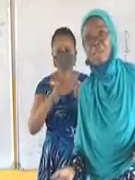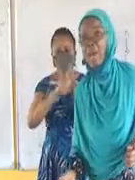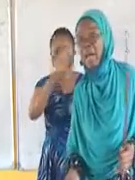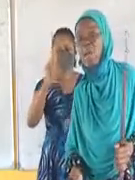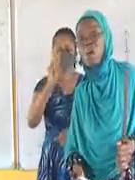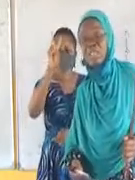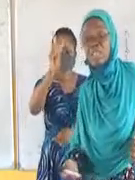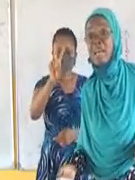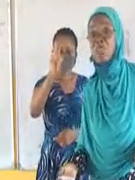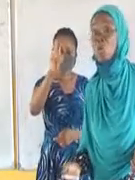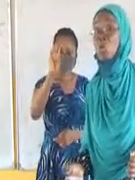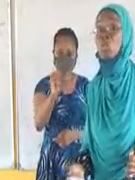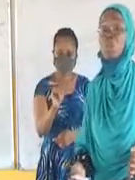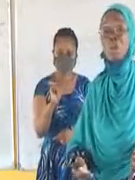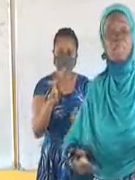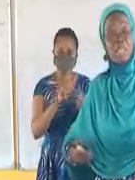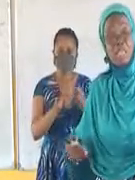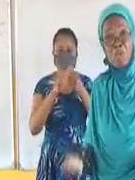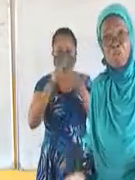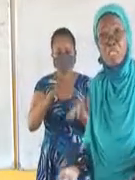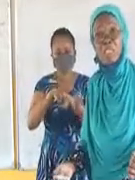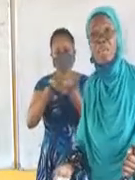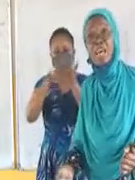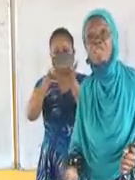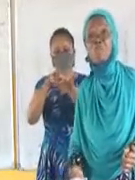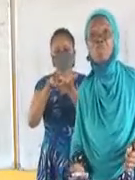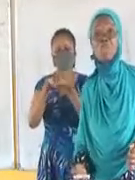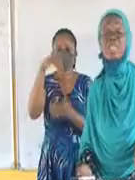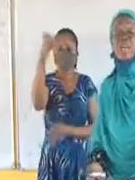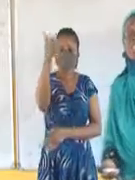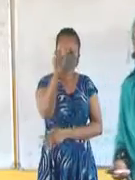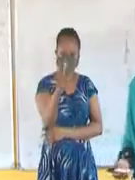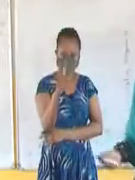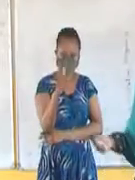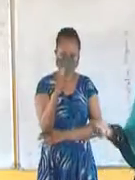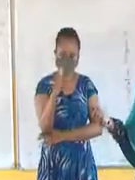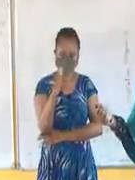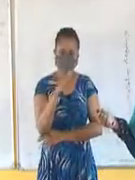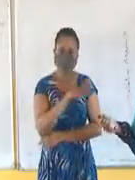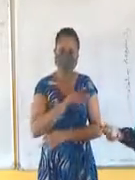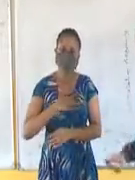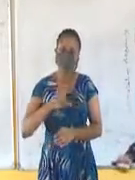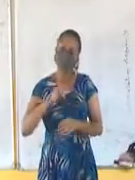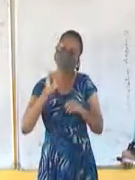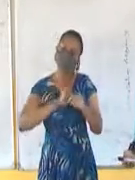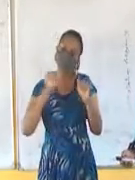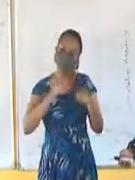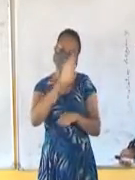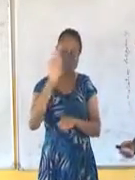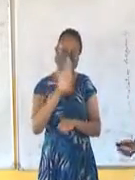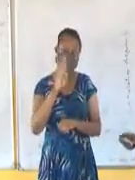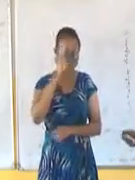units. I can equally decide to use the same 2 centimeters to represent 20